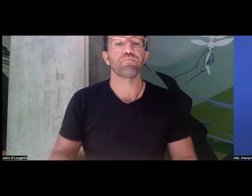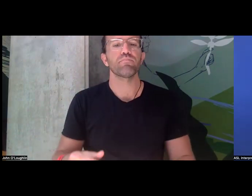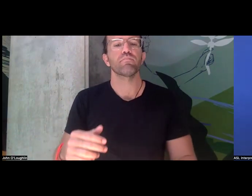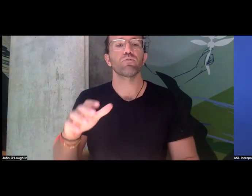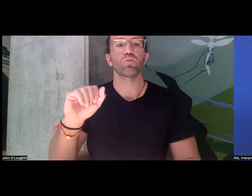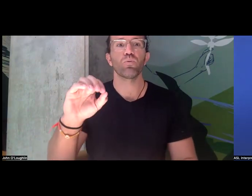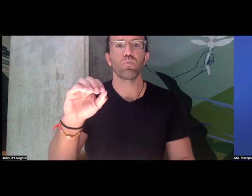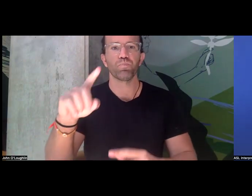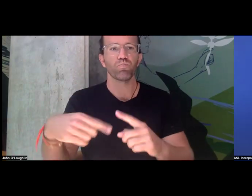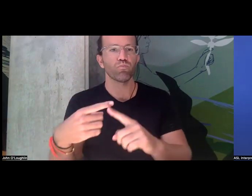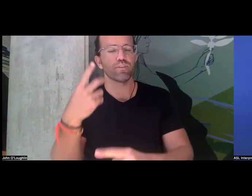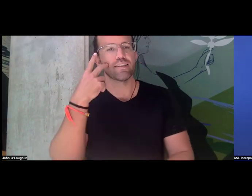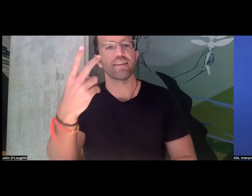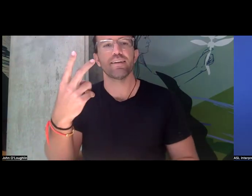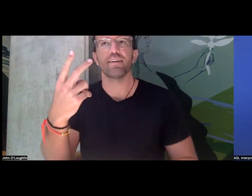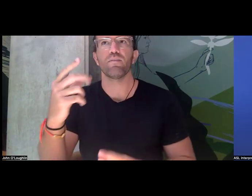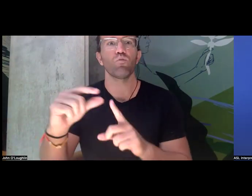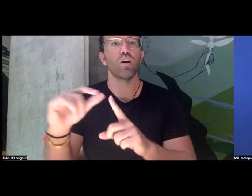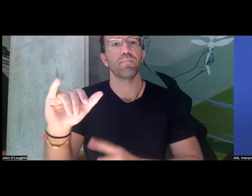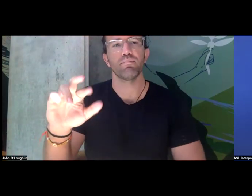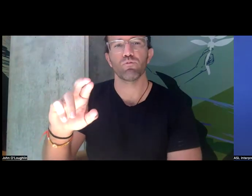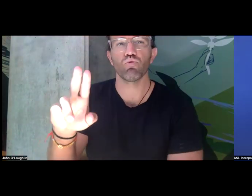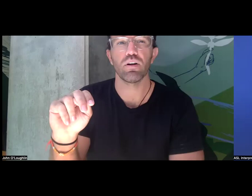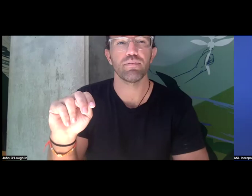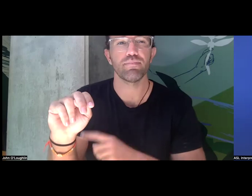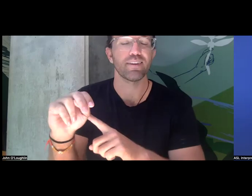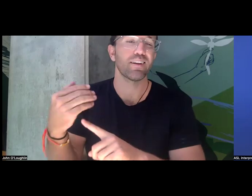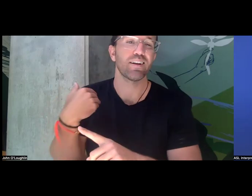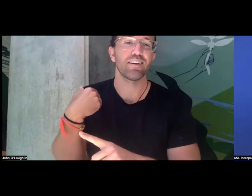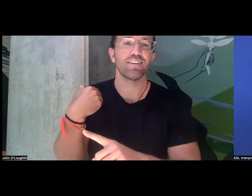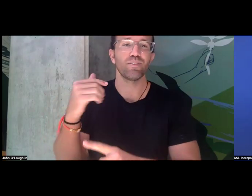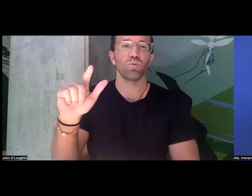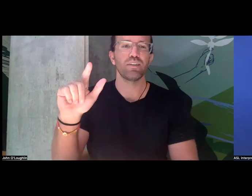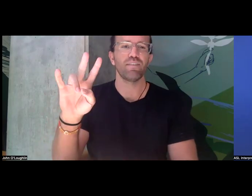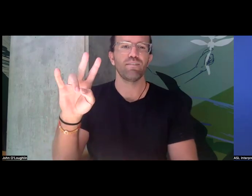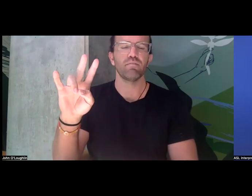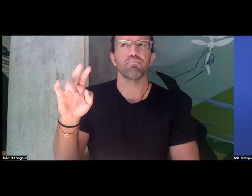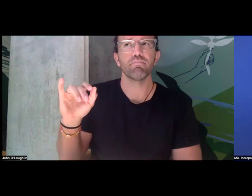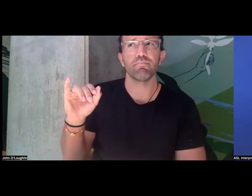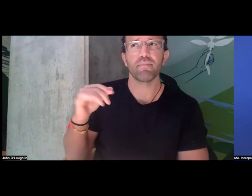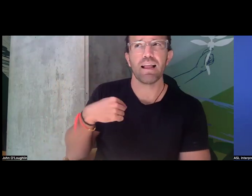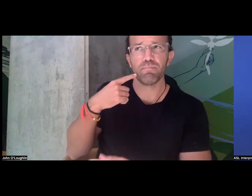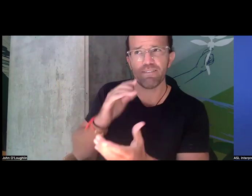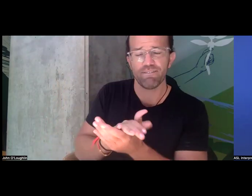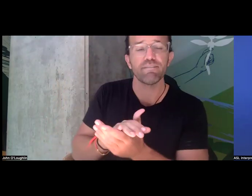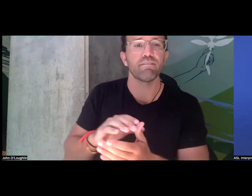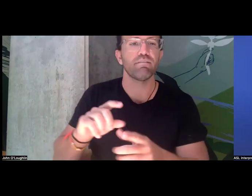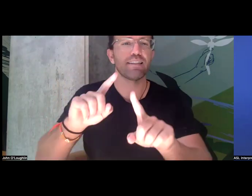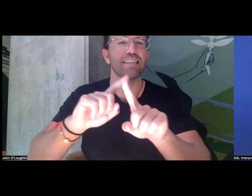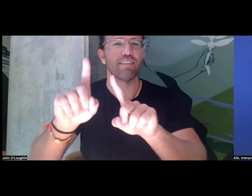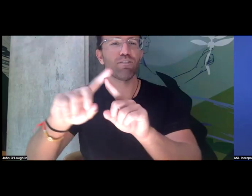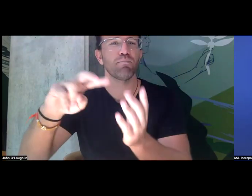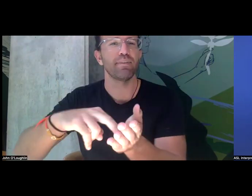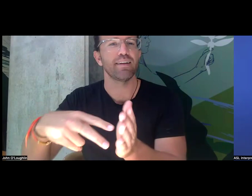Okay, so now we had some internet issues and those have been resolved. So when you see words come up such as run,